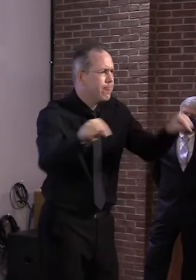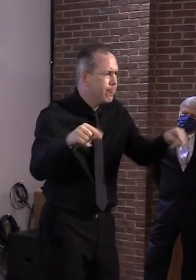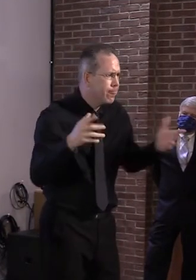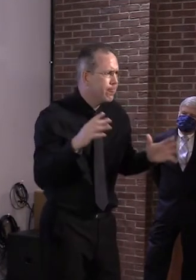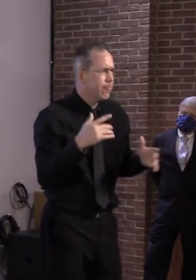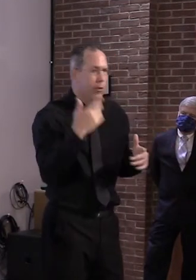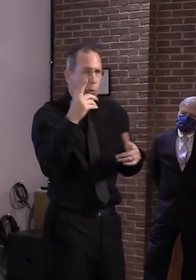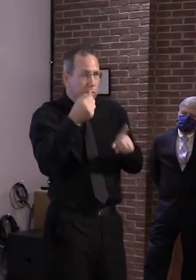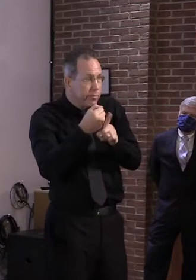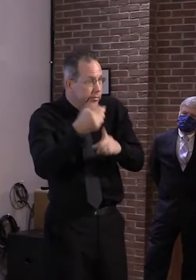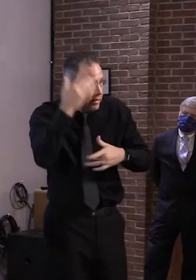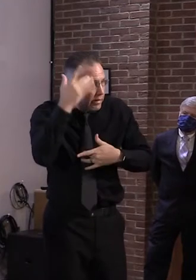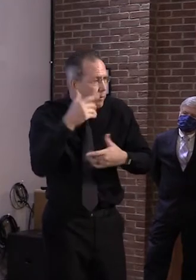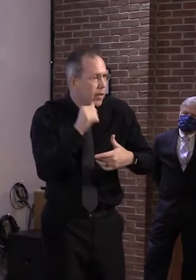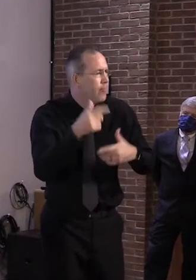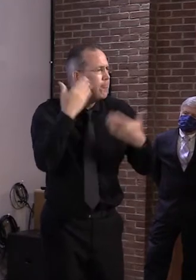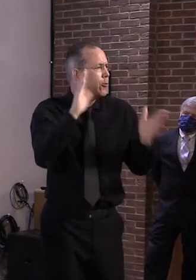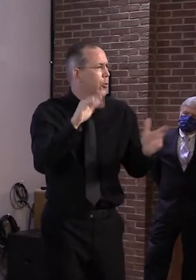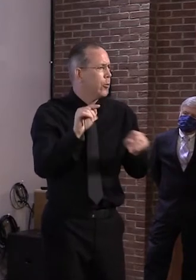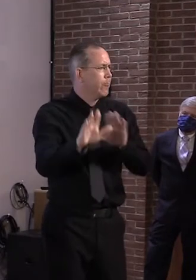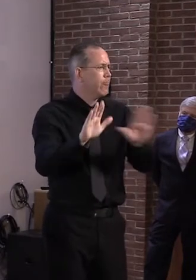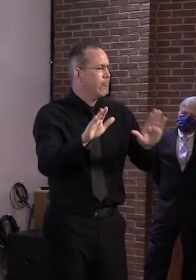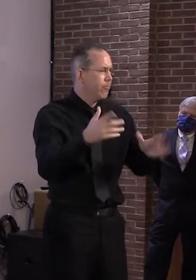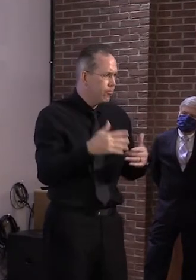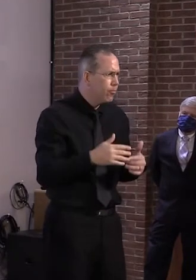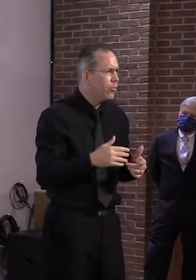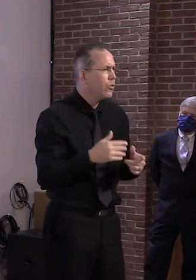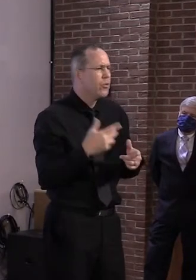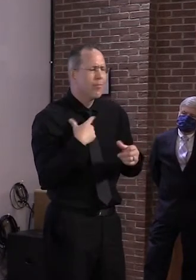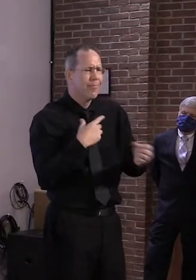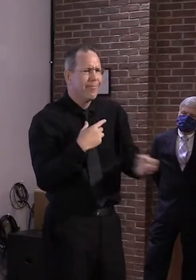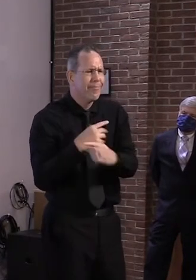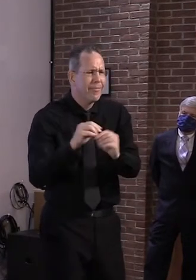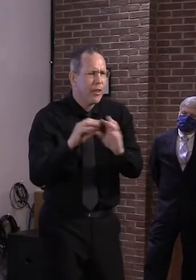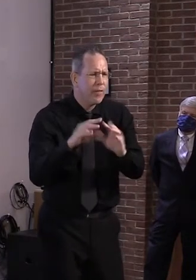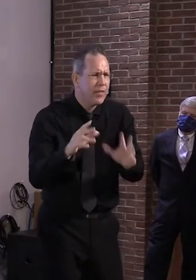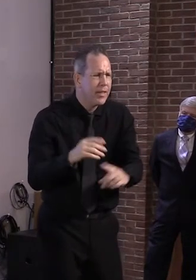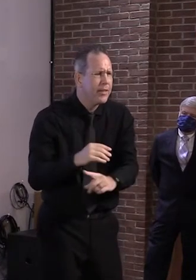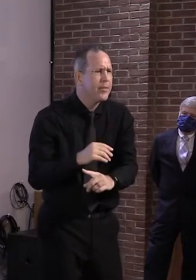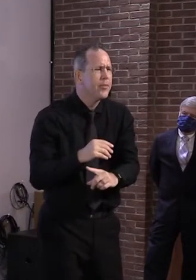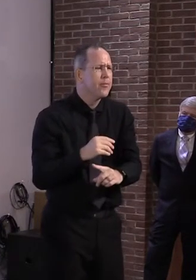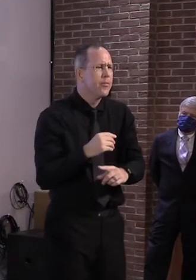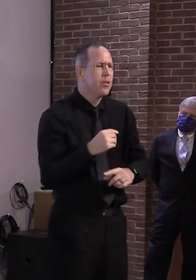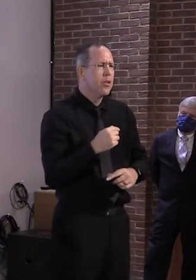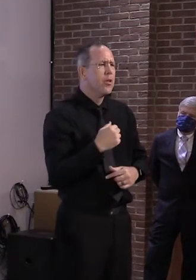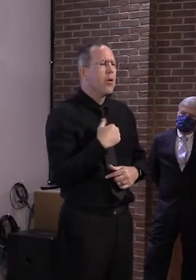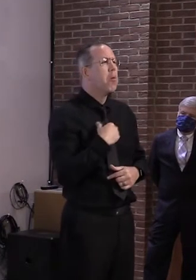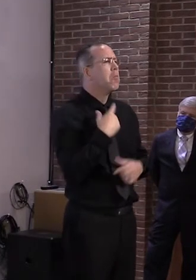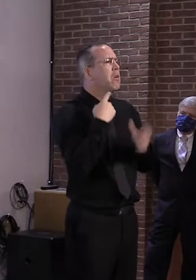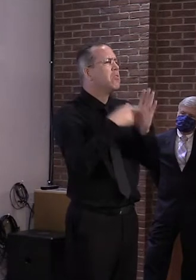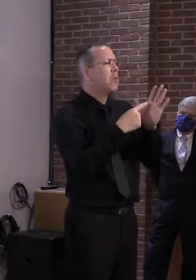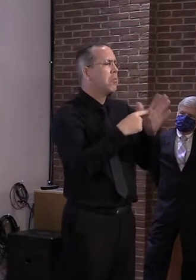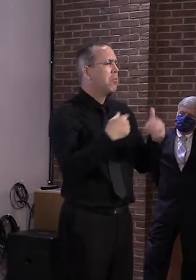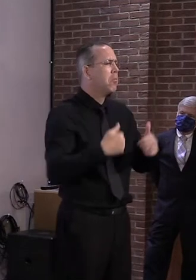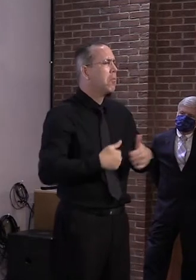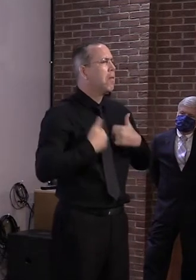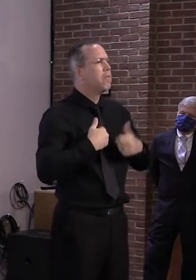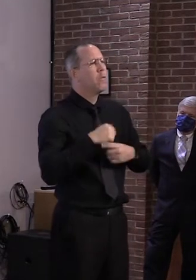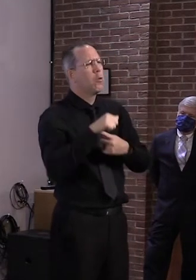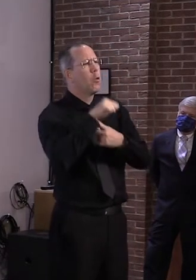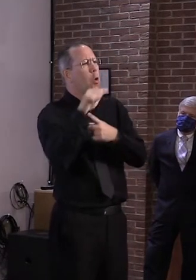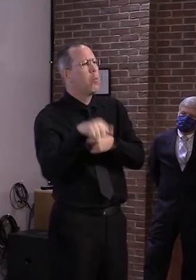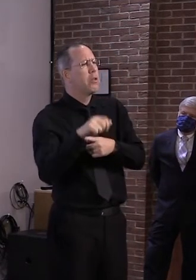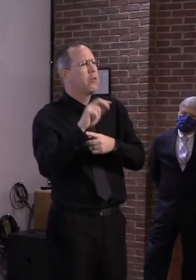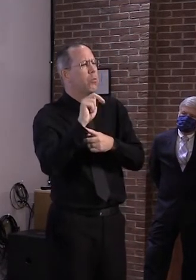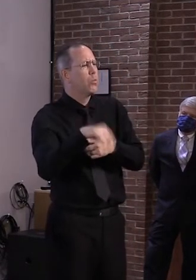that someone from Franklin County could do a day trip or travel within the state and not have to say what